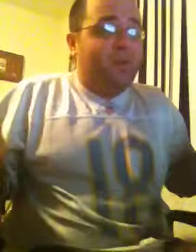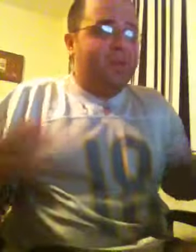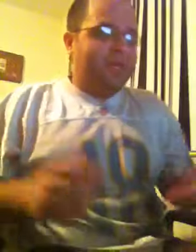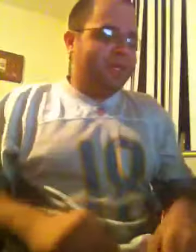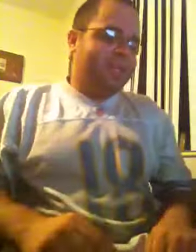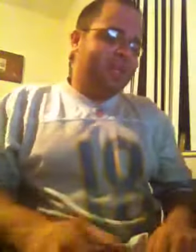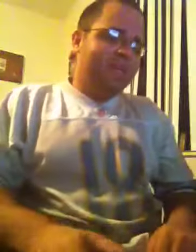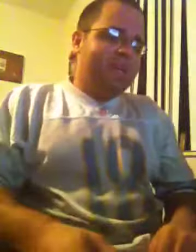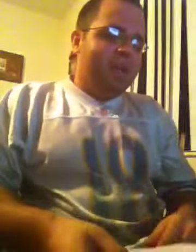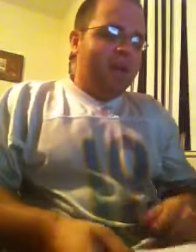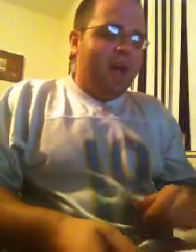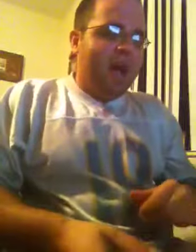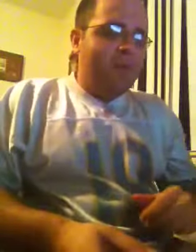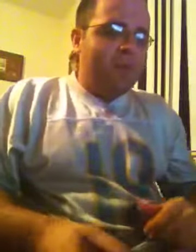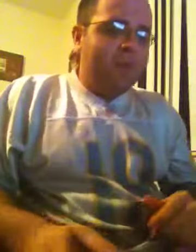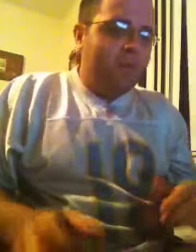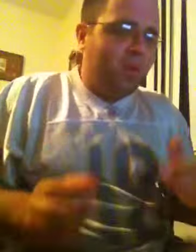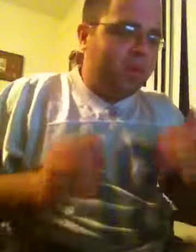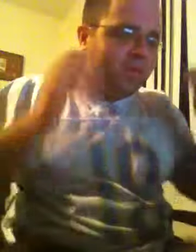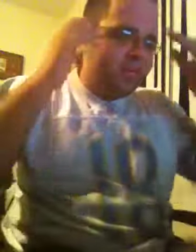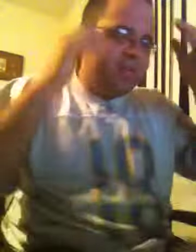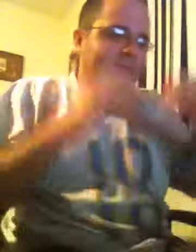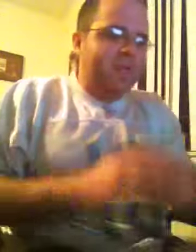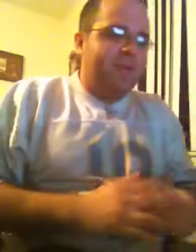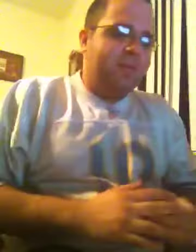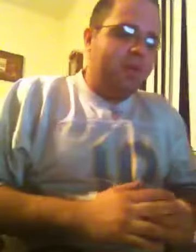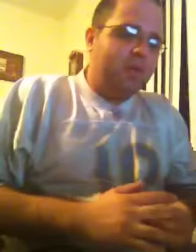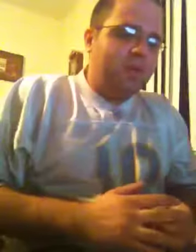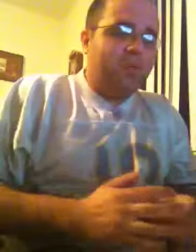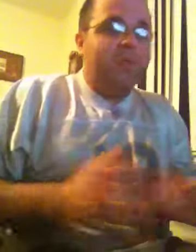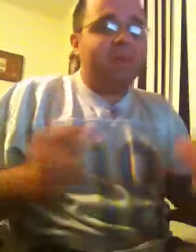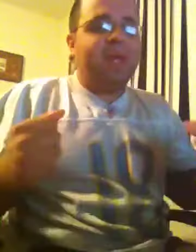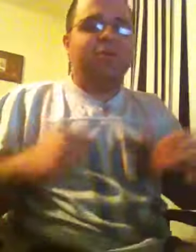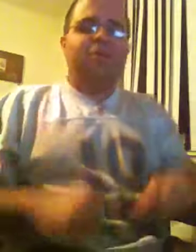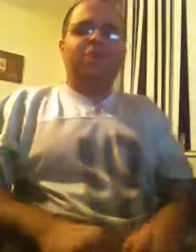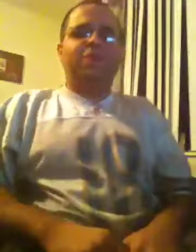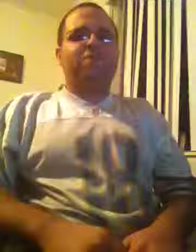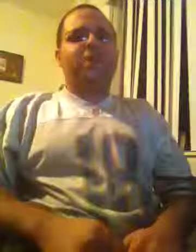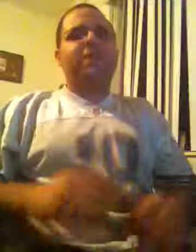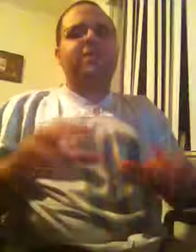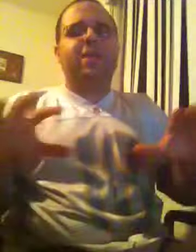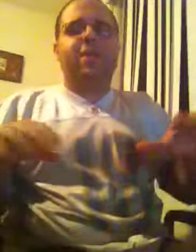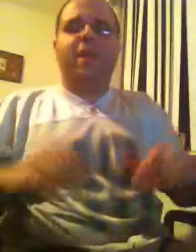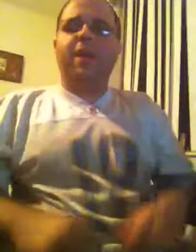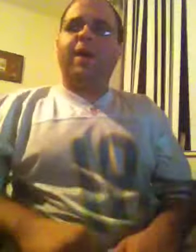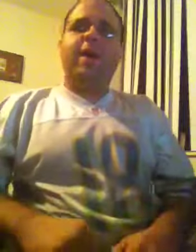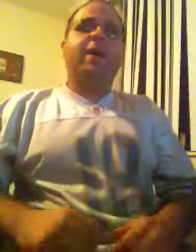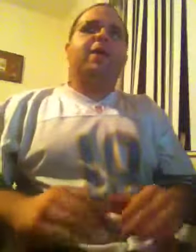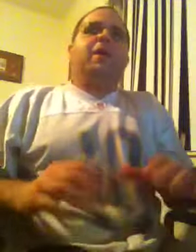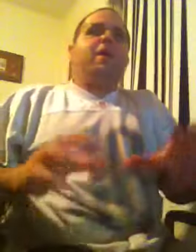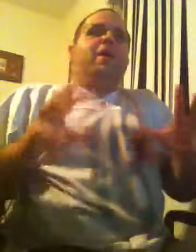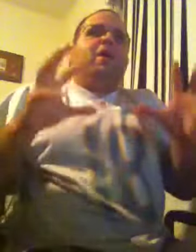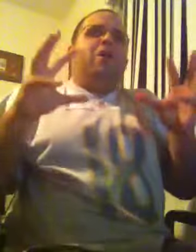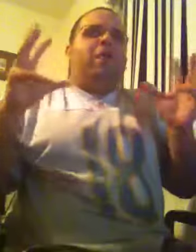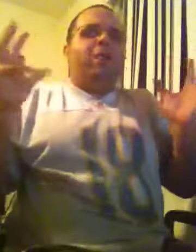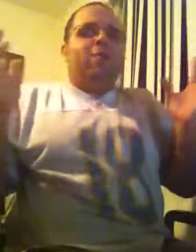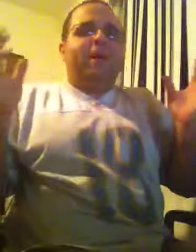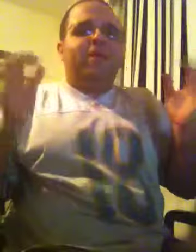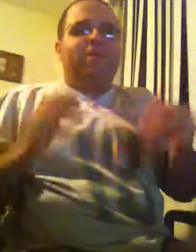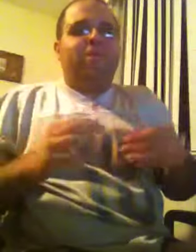admit. I remember once the time, you know, you and me almost got into a fist fight, staring eye to eye. It looked like we're about to fight,